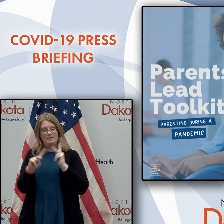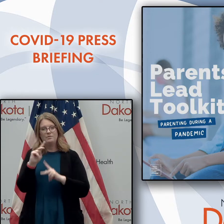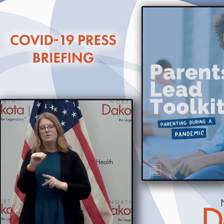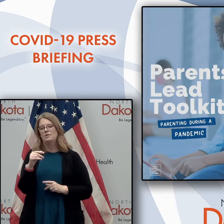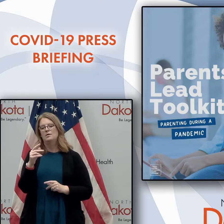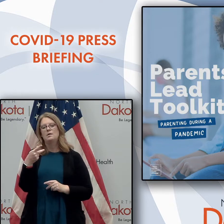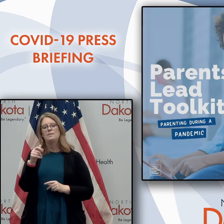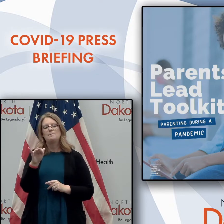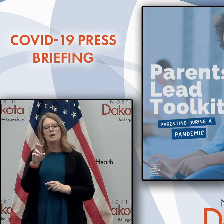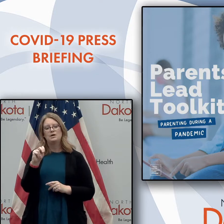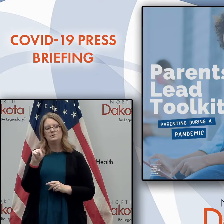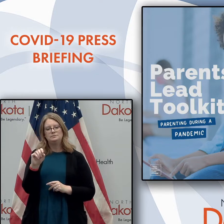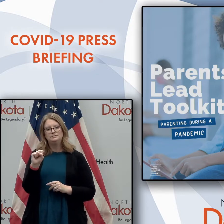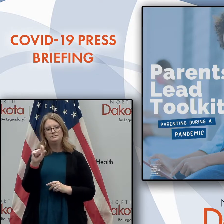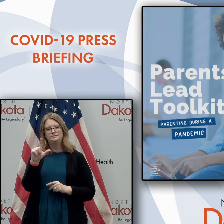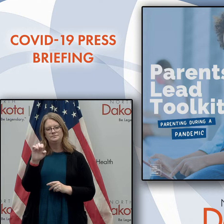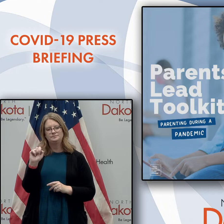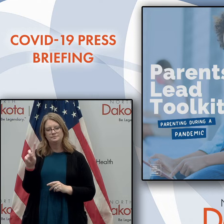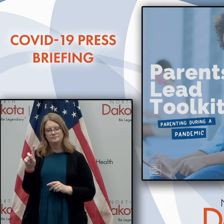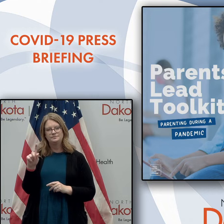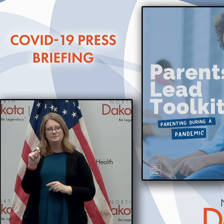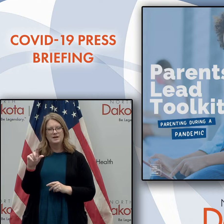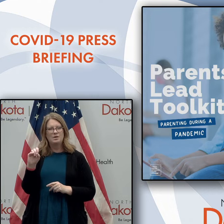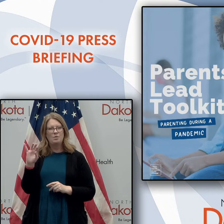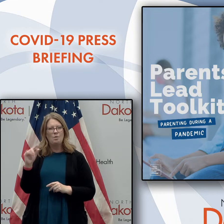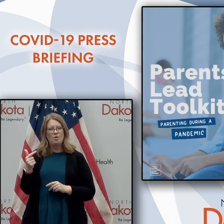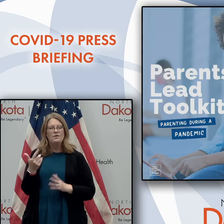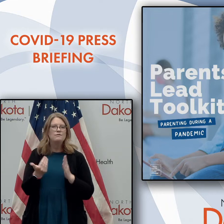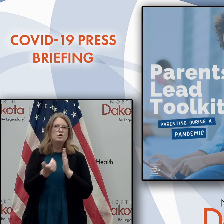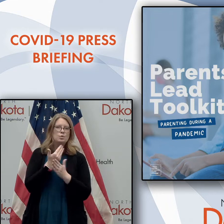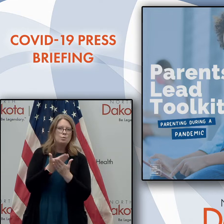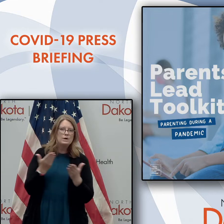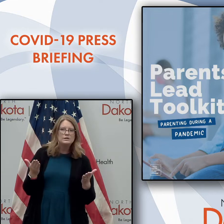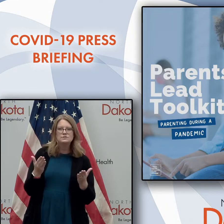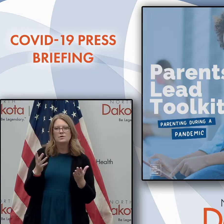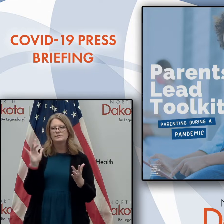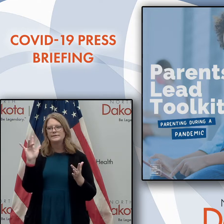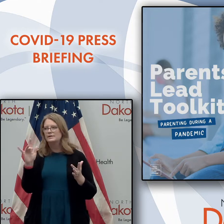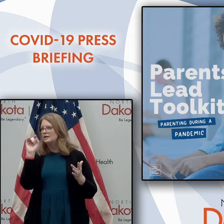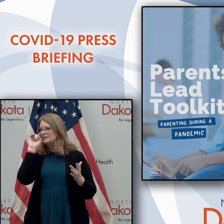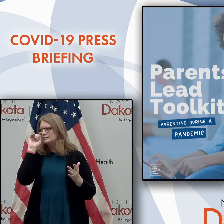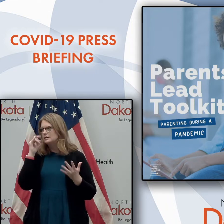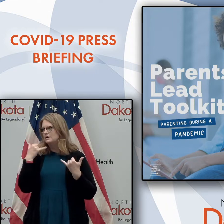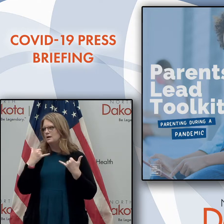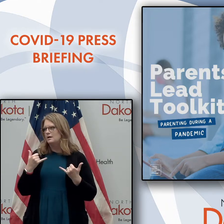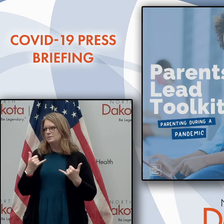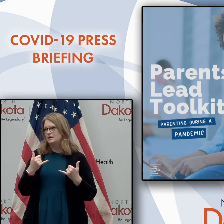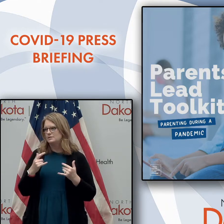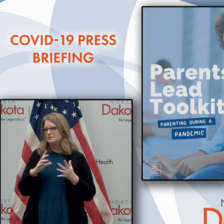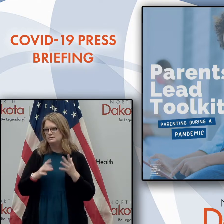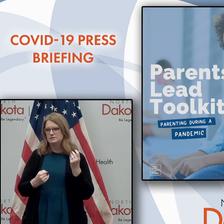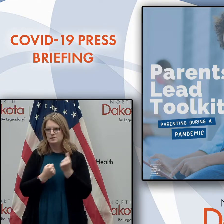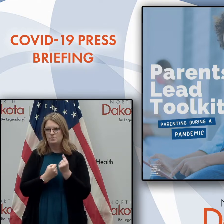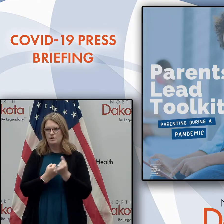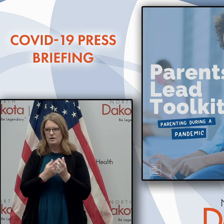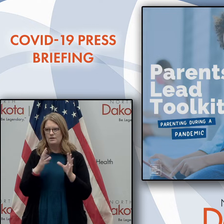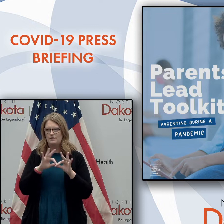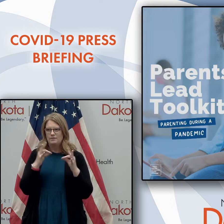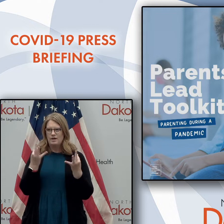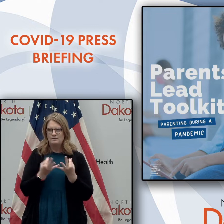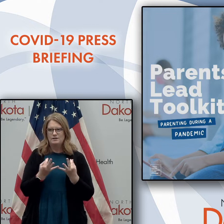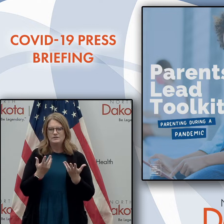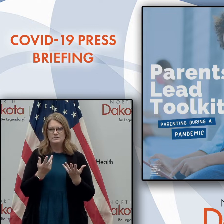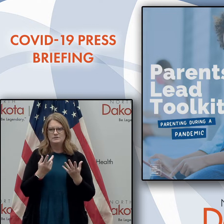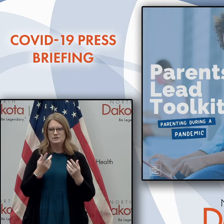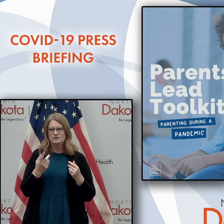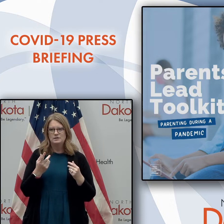Parents Lead website regularly for new resources, new links to helpful information and updates on supporting families during these